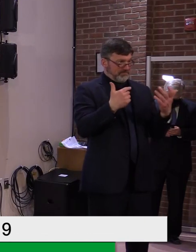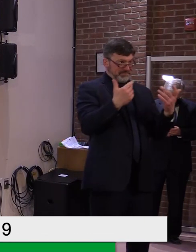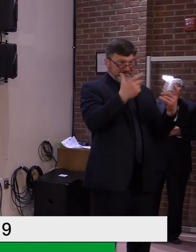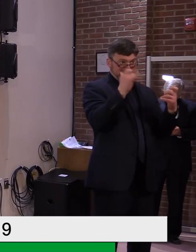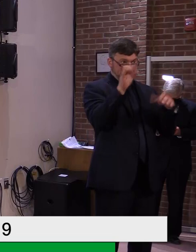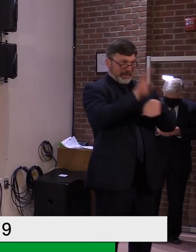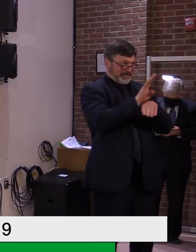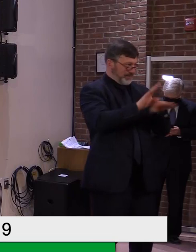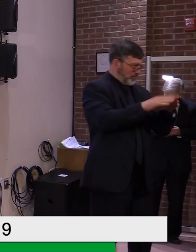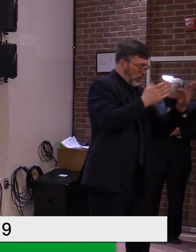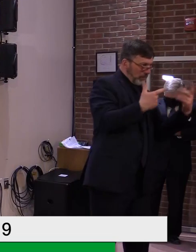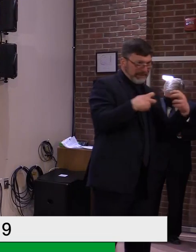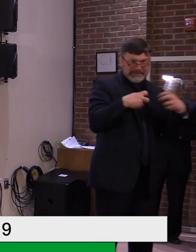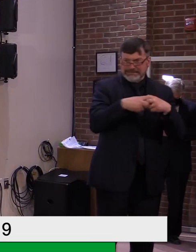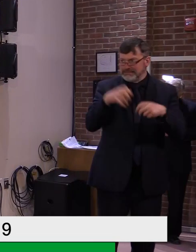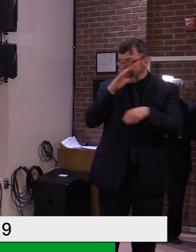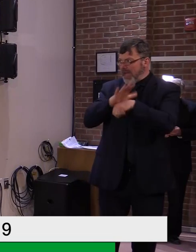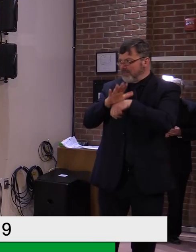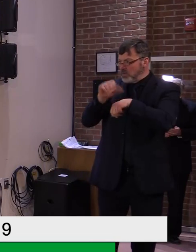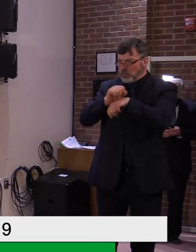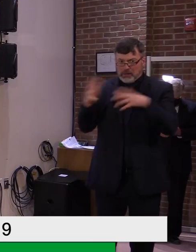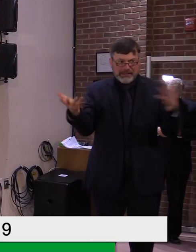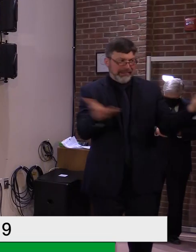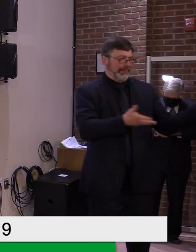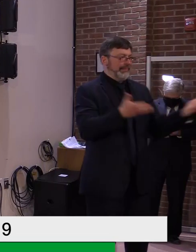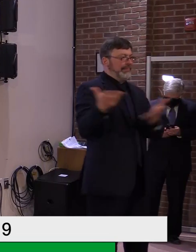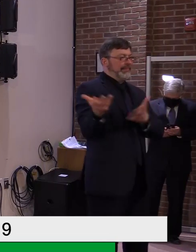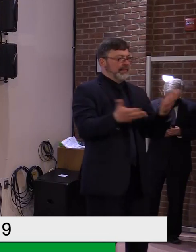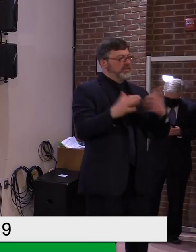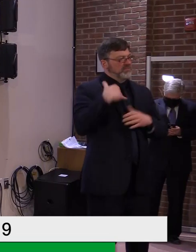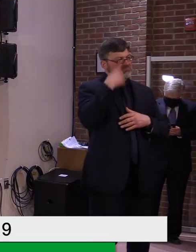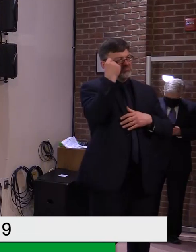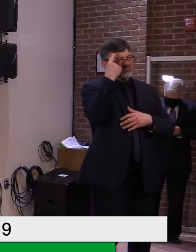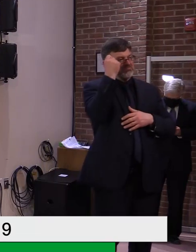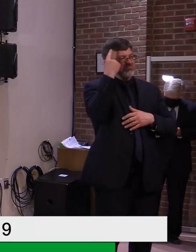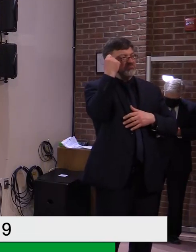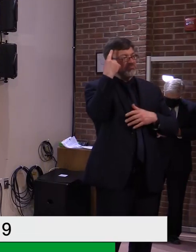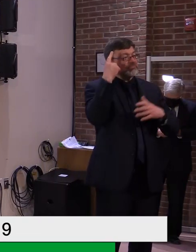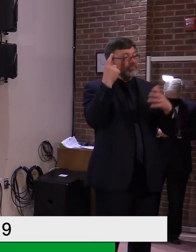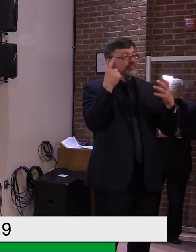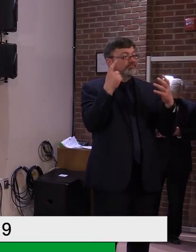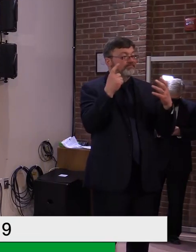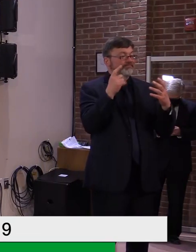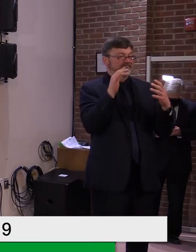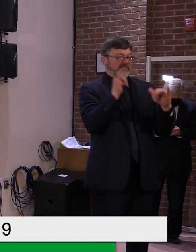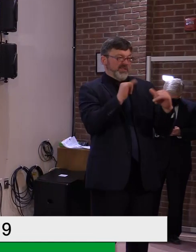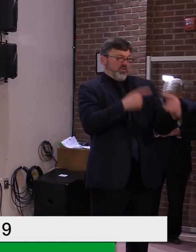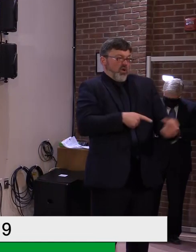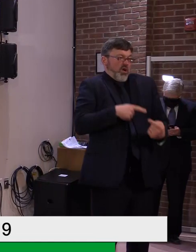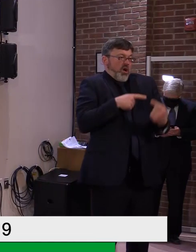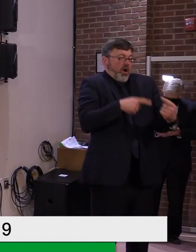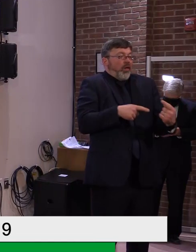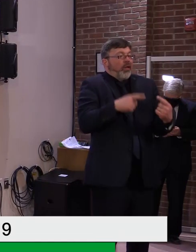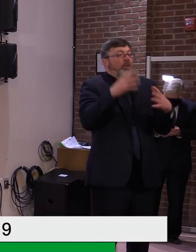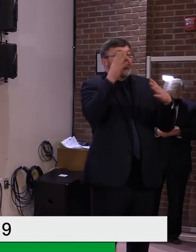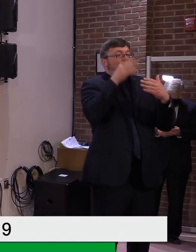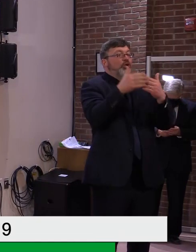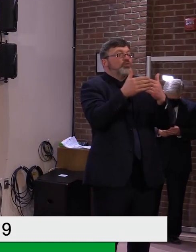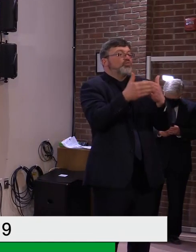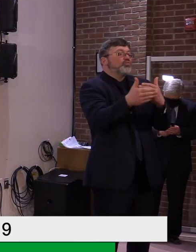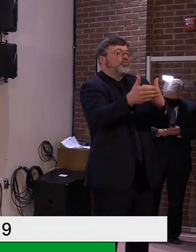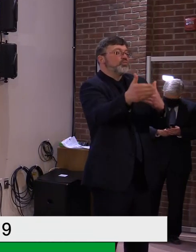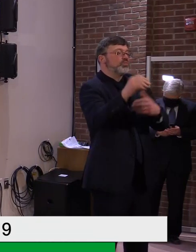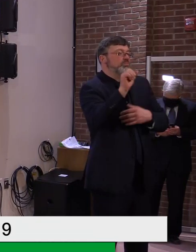the pandemic as well. So we're going to be faced with this. That's why some of the policies that we're